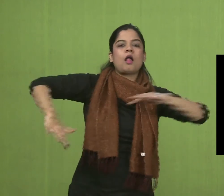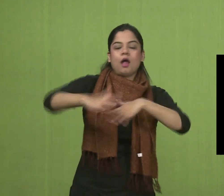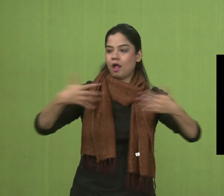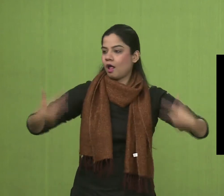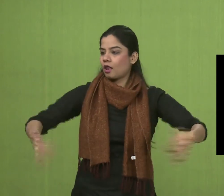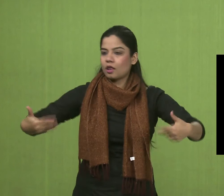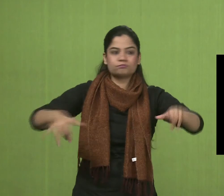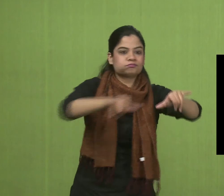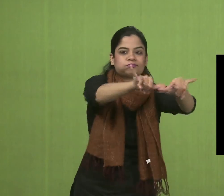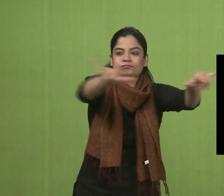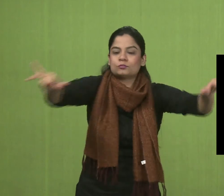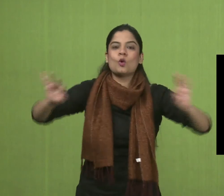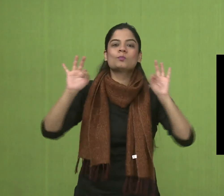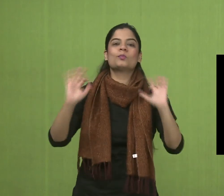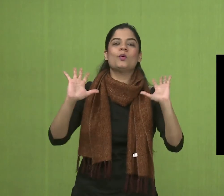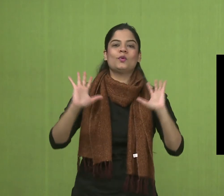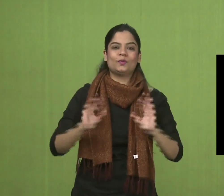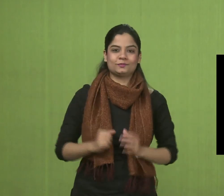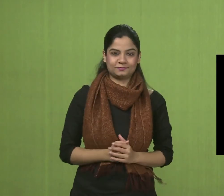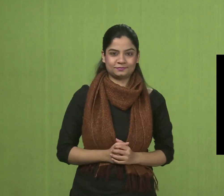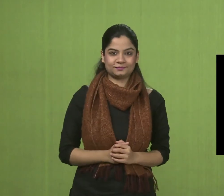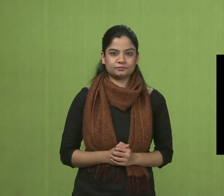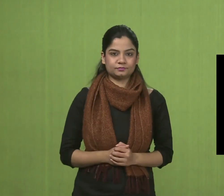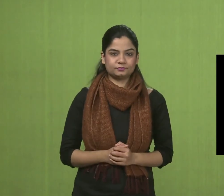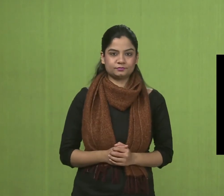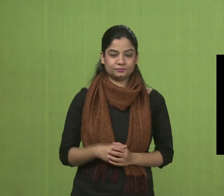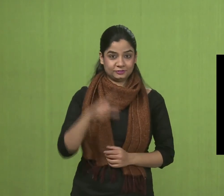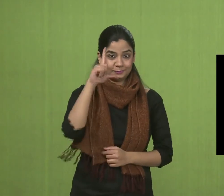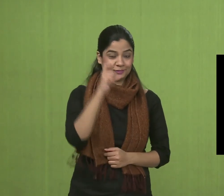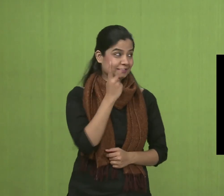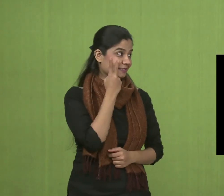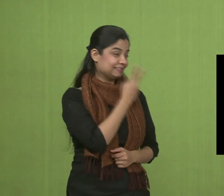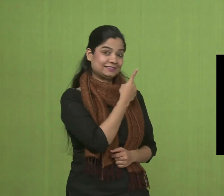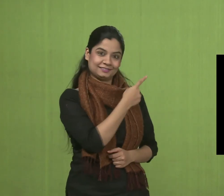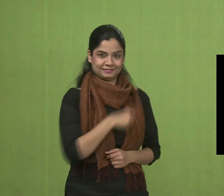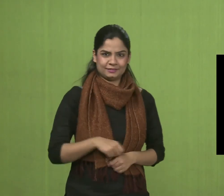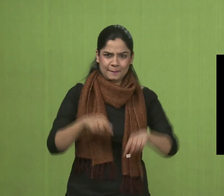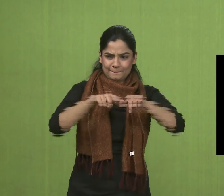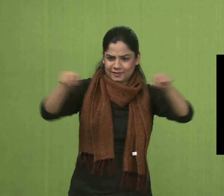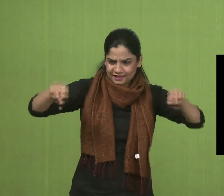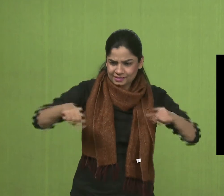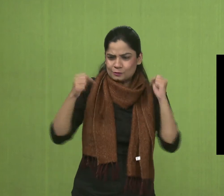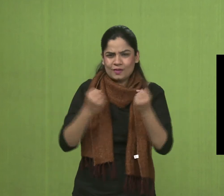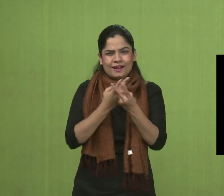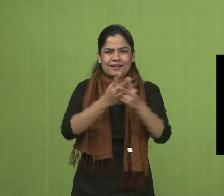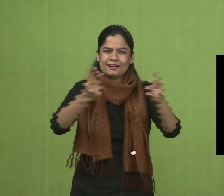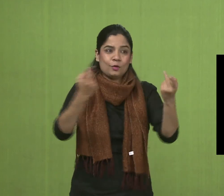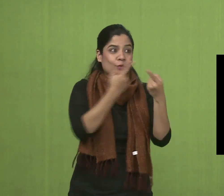just remember that the movement should be easier. As you can see in the picture, the arrangement of furniture and equipment in a room